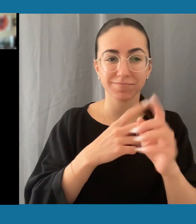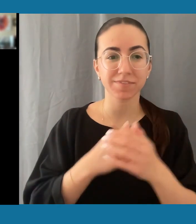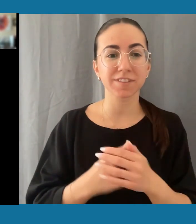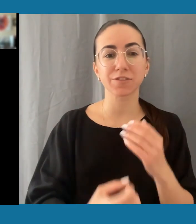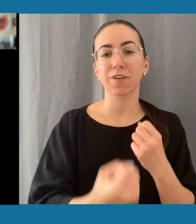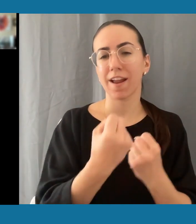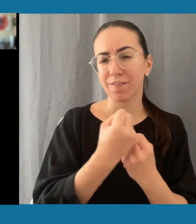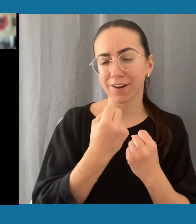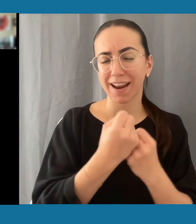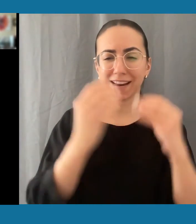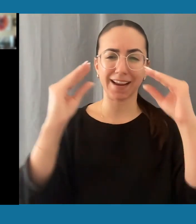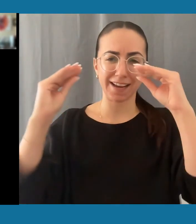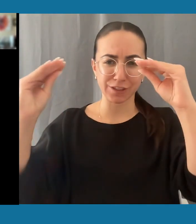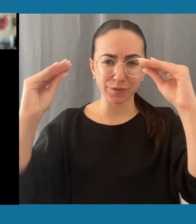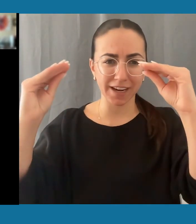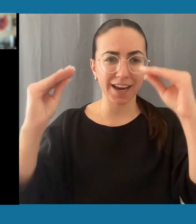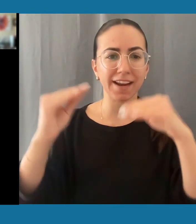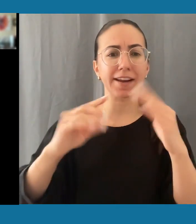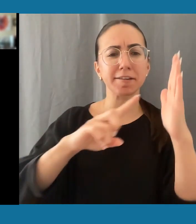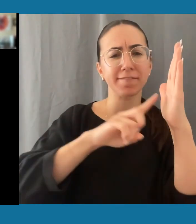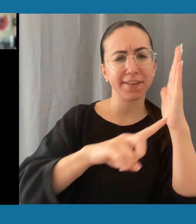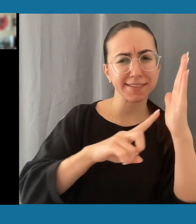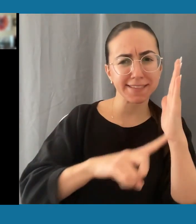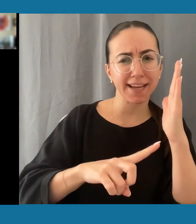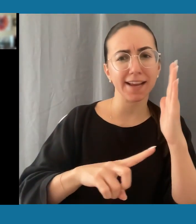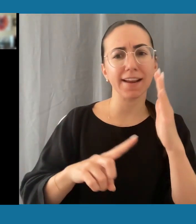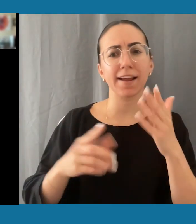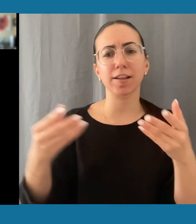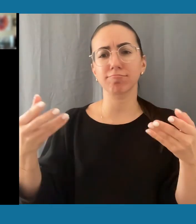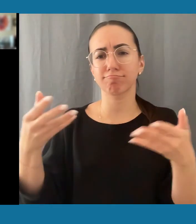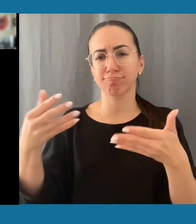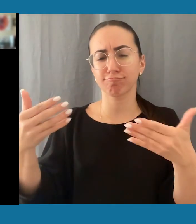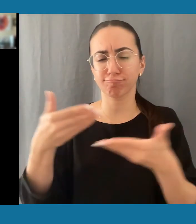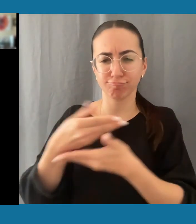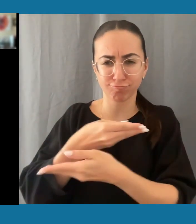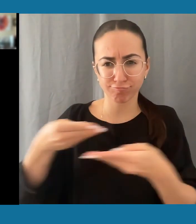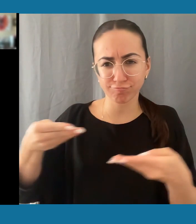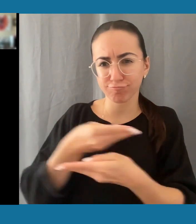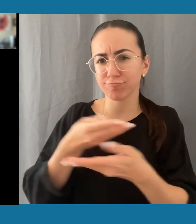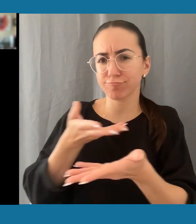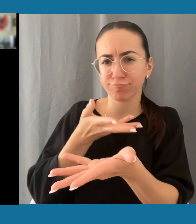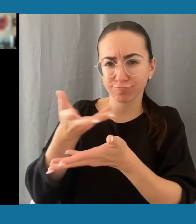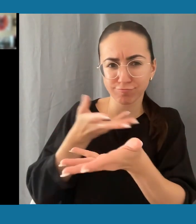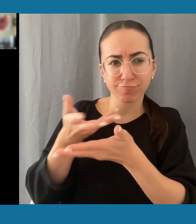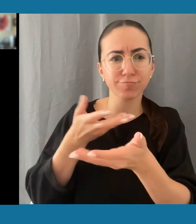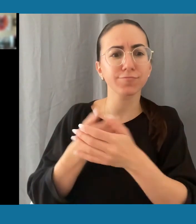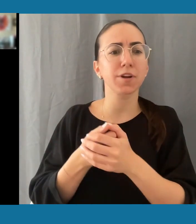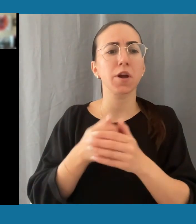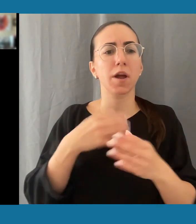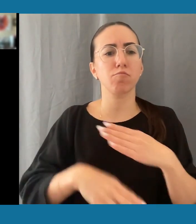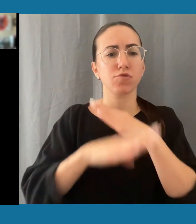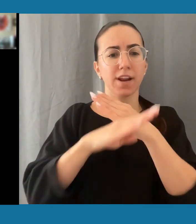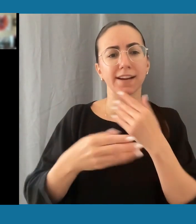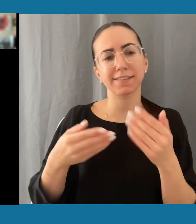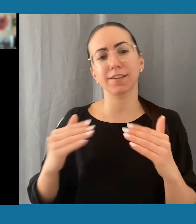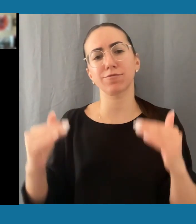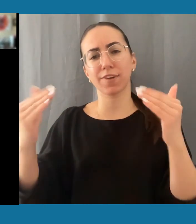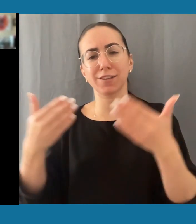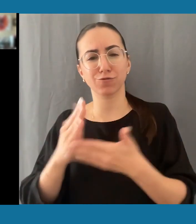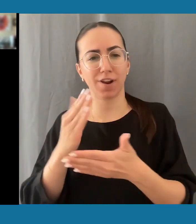advocate, educate, investigate, and litigate to protect and advance the rights, dignity, equal